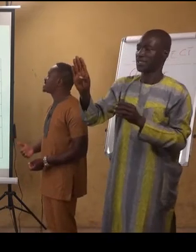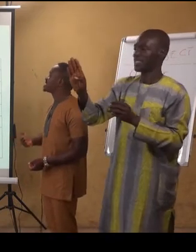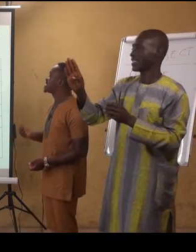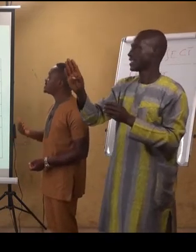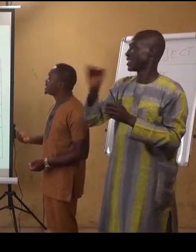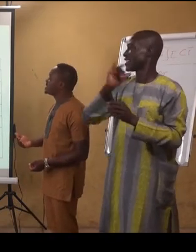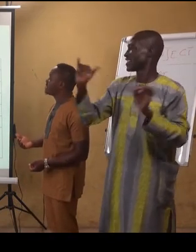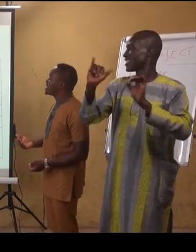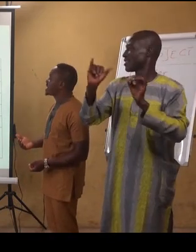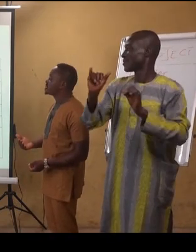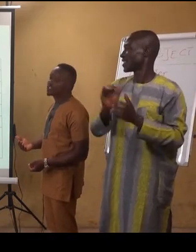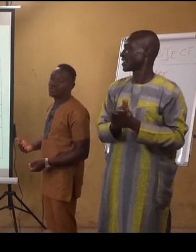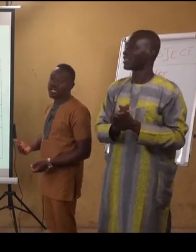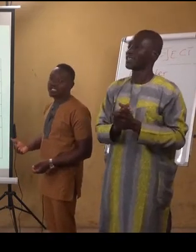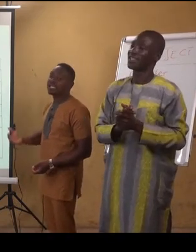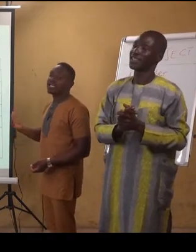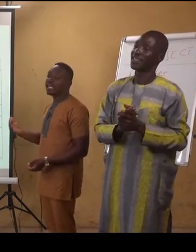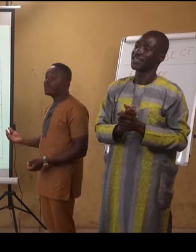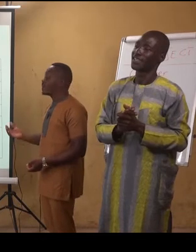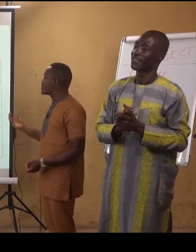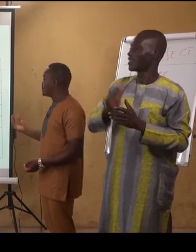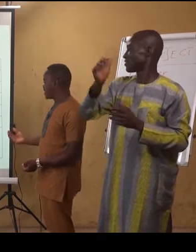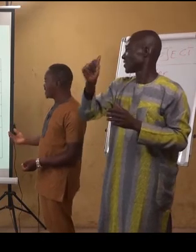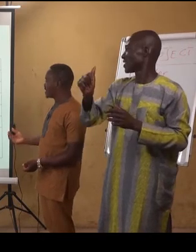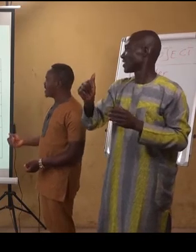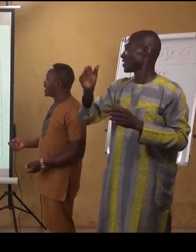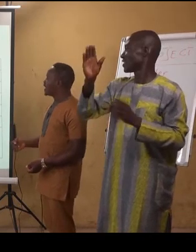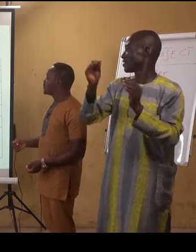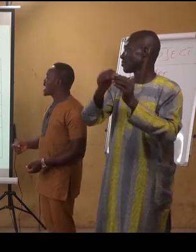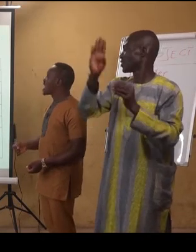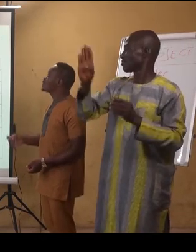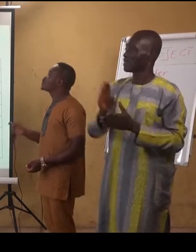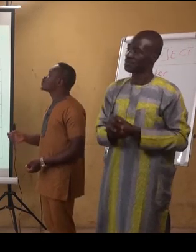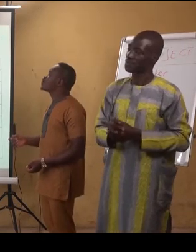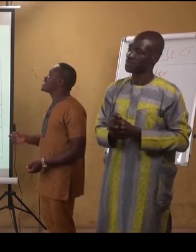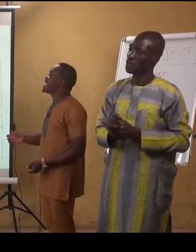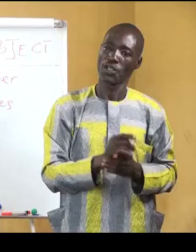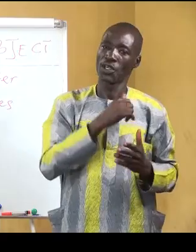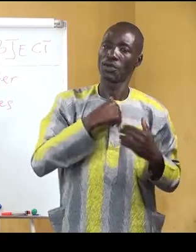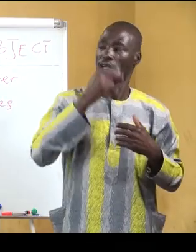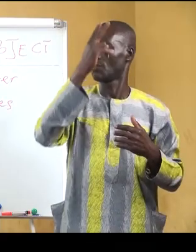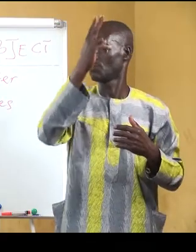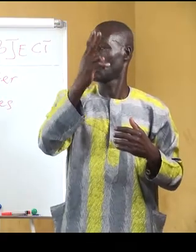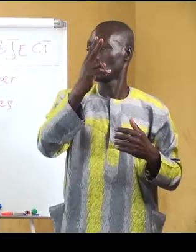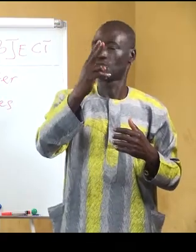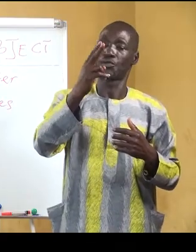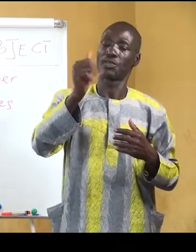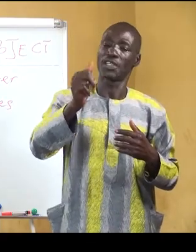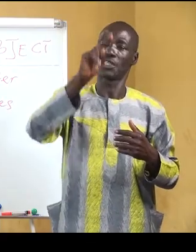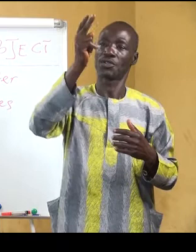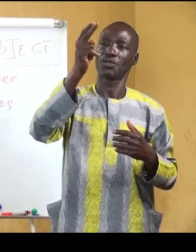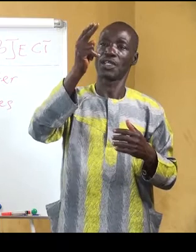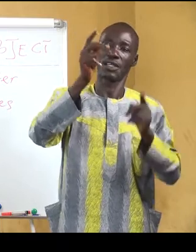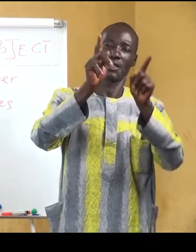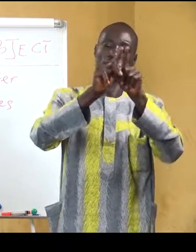b is the same thing in basic expression as a plus b. We have 2a squared plus